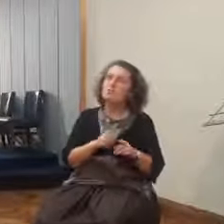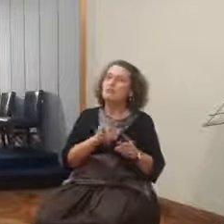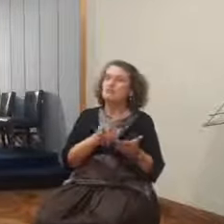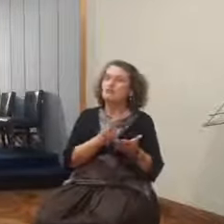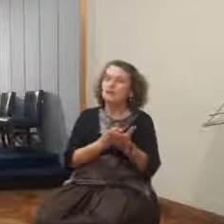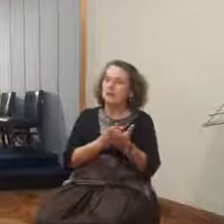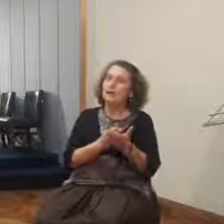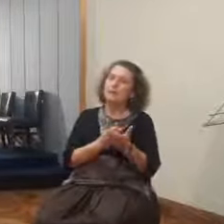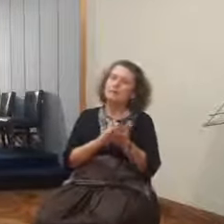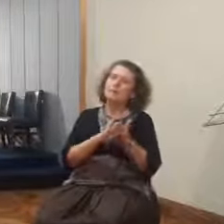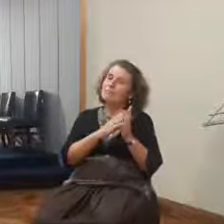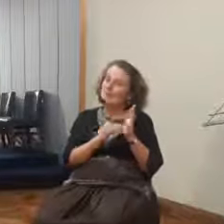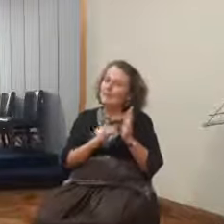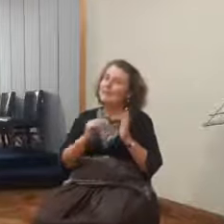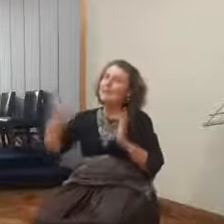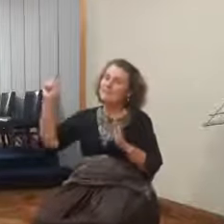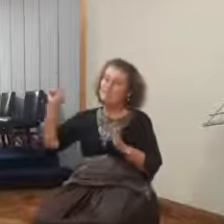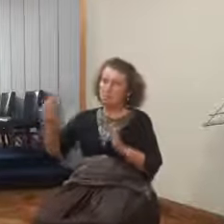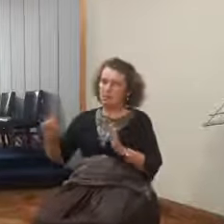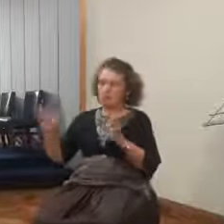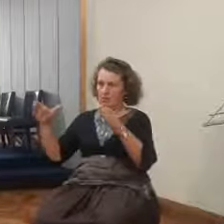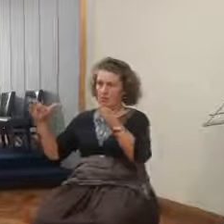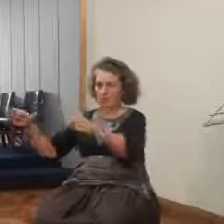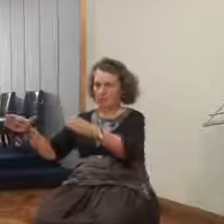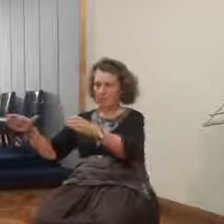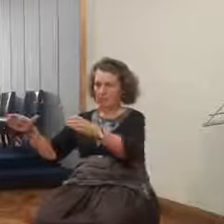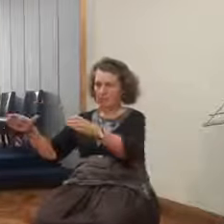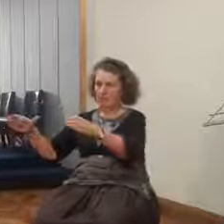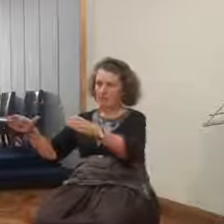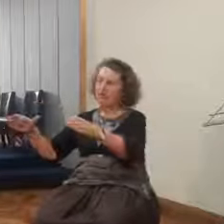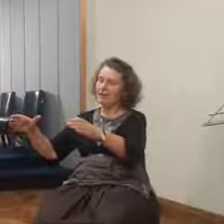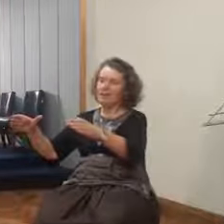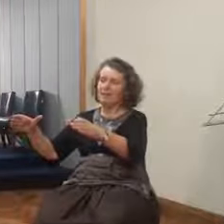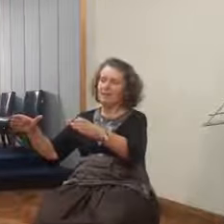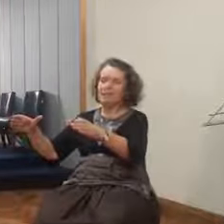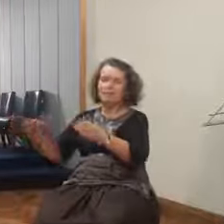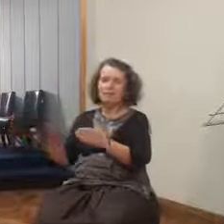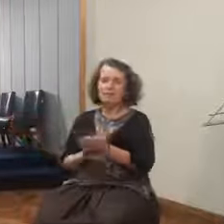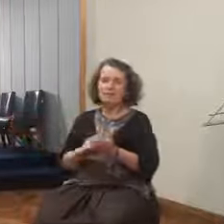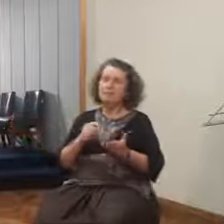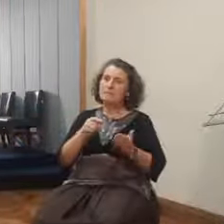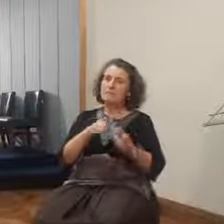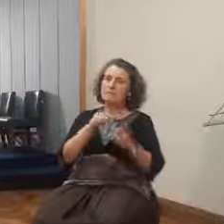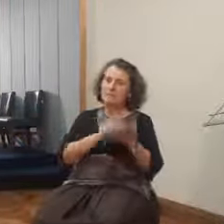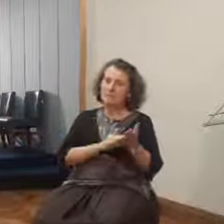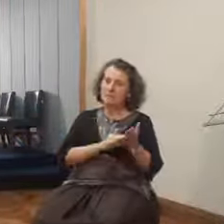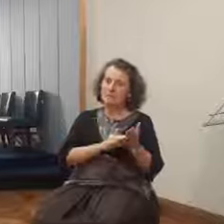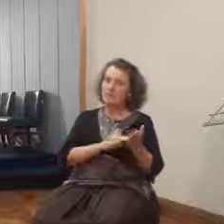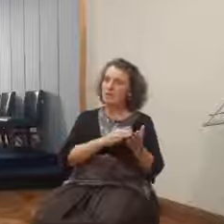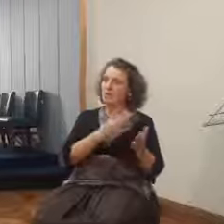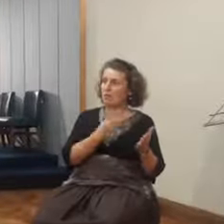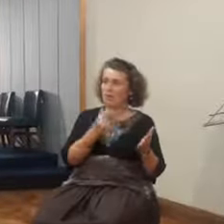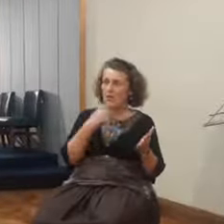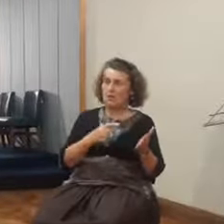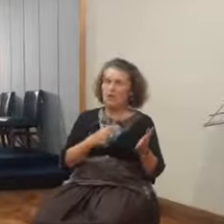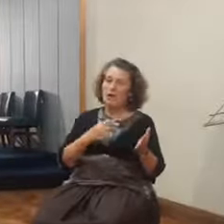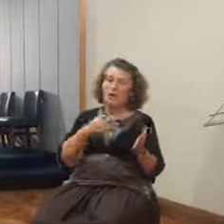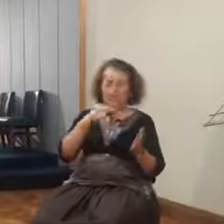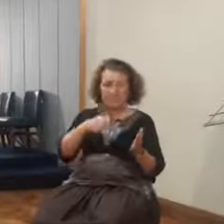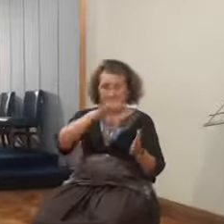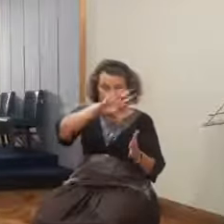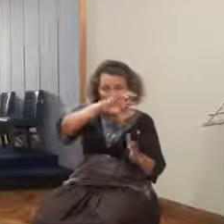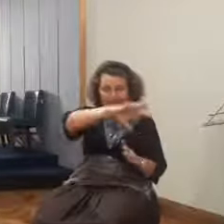12, blessed is the nation, the people, whose God is the Lord, and the people